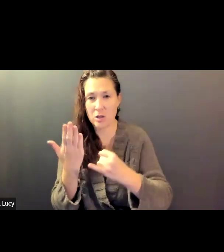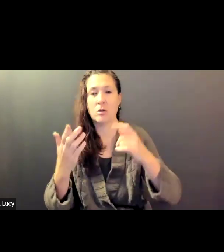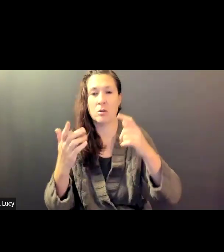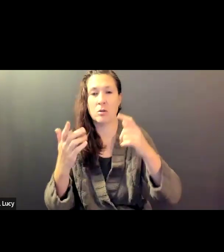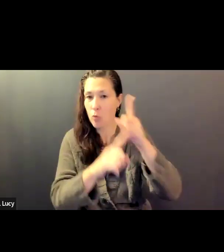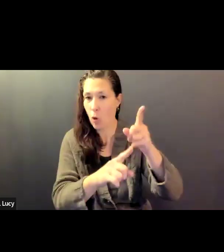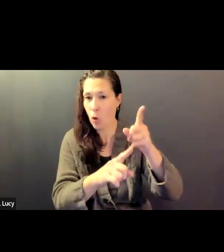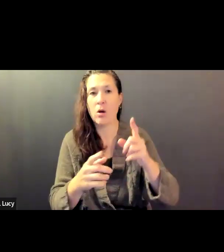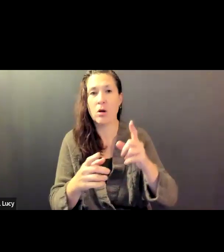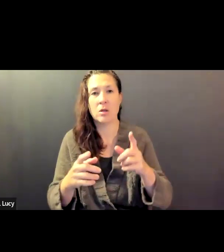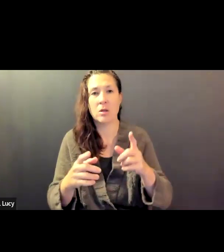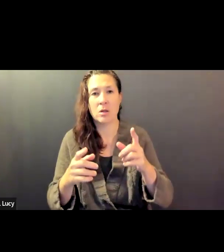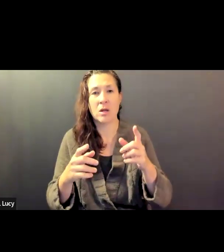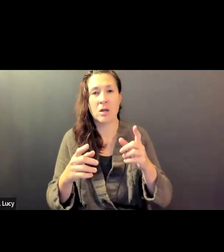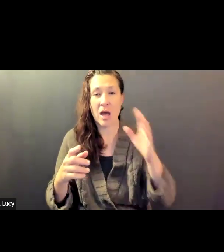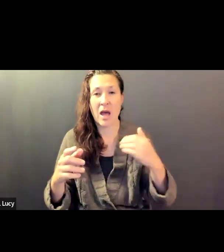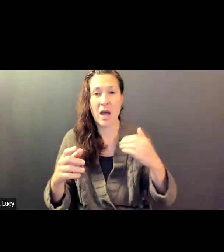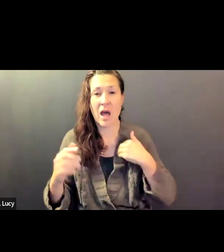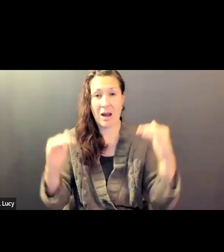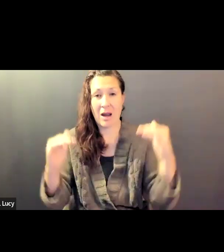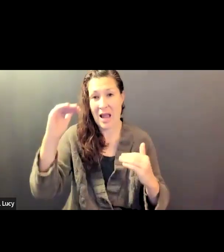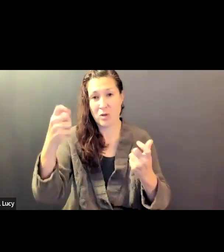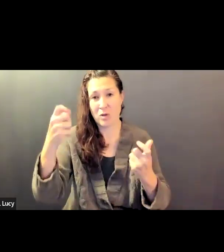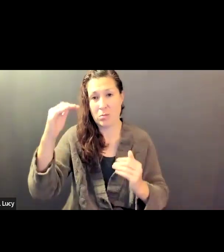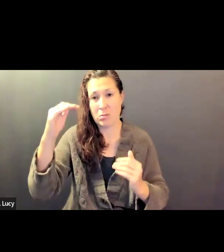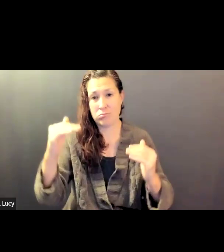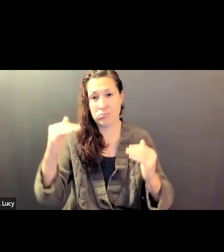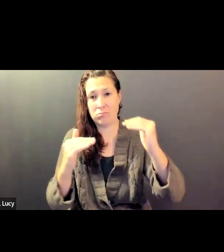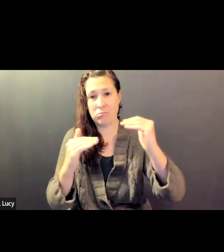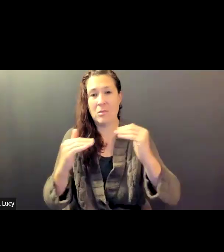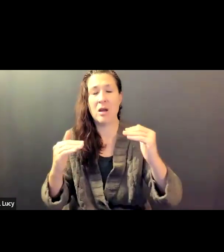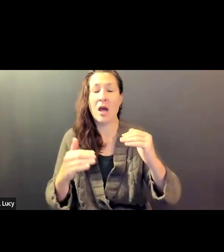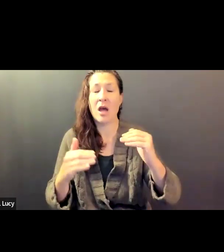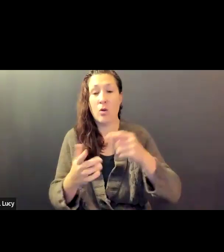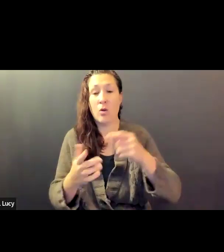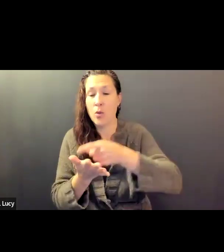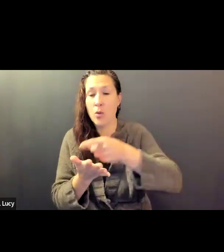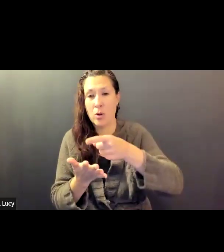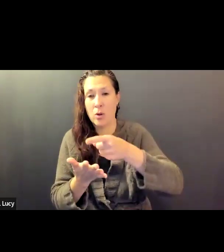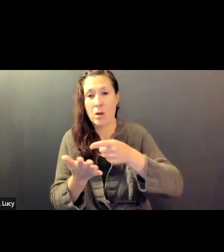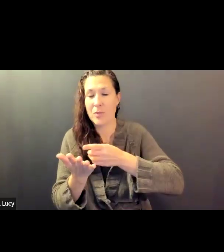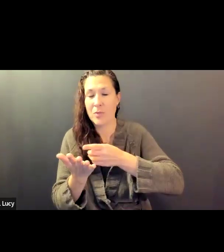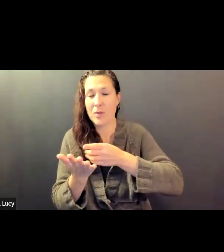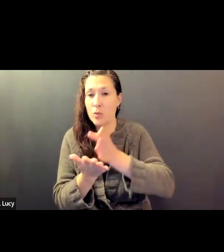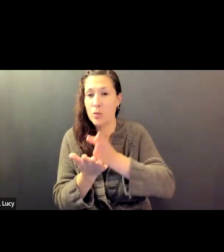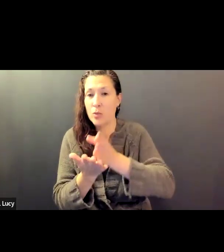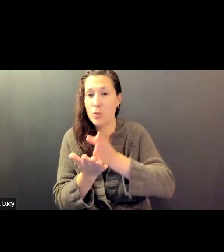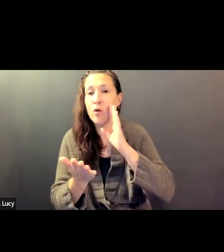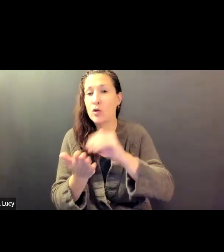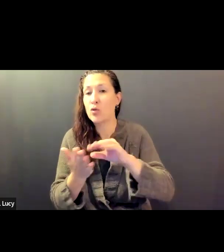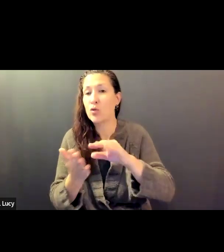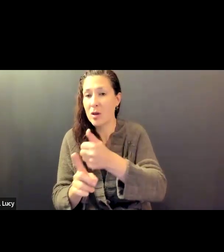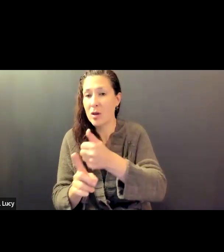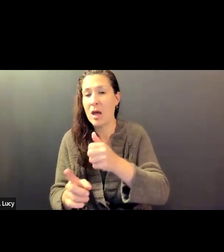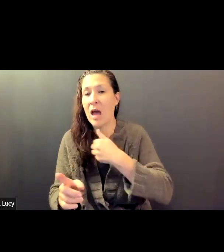our students, especially students with disabilities and multilingual learners. And we said this was going